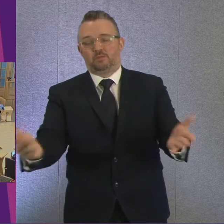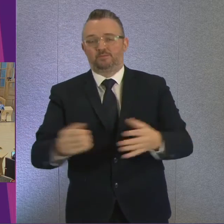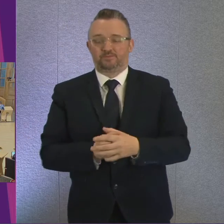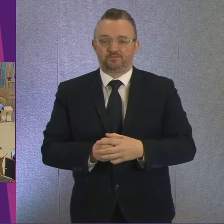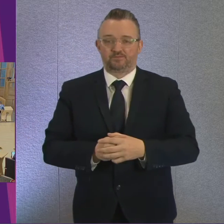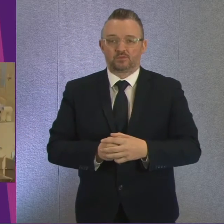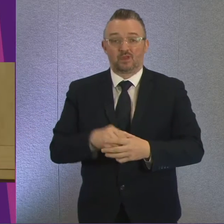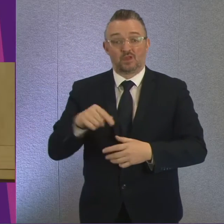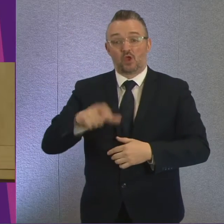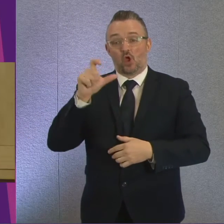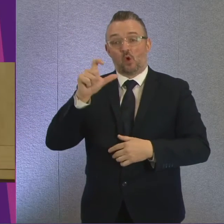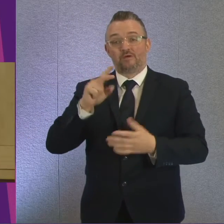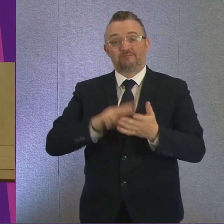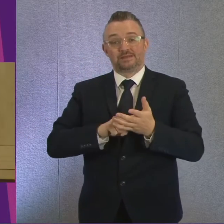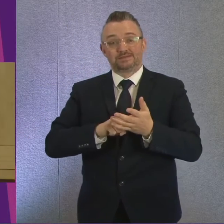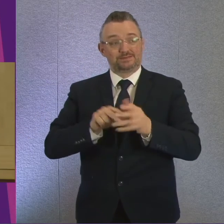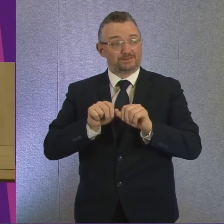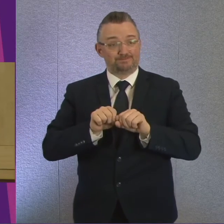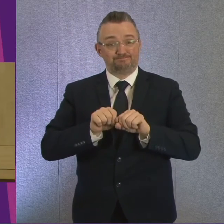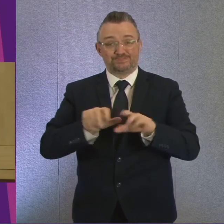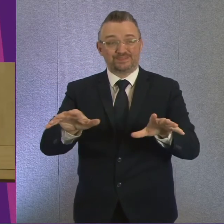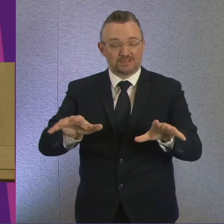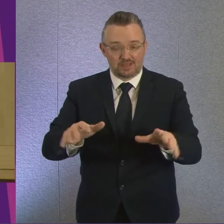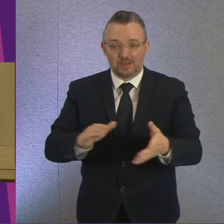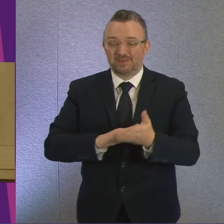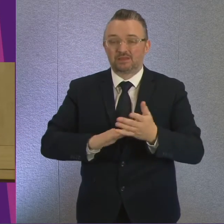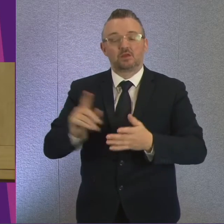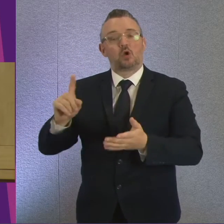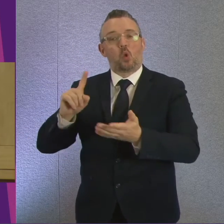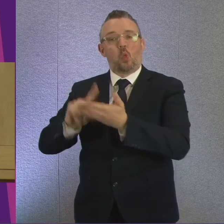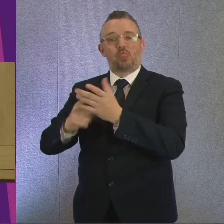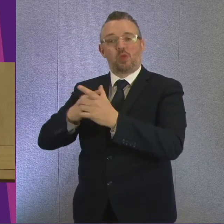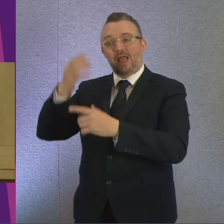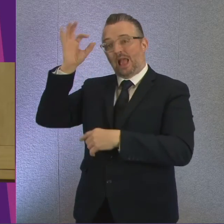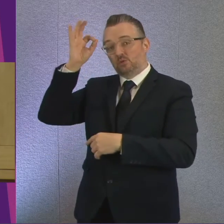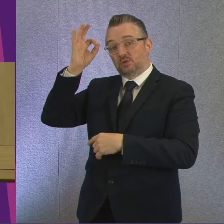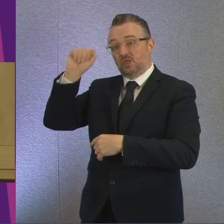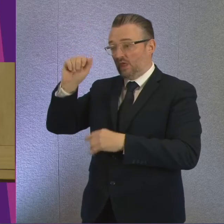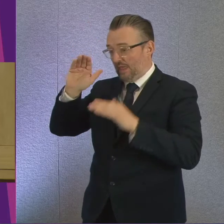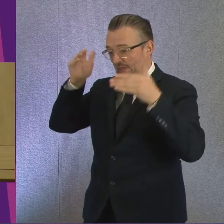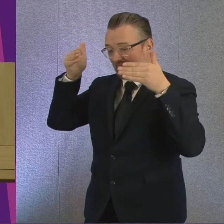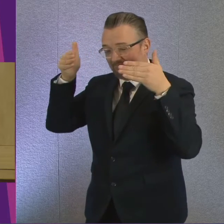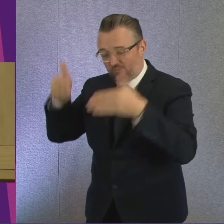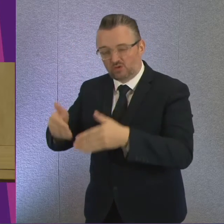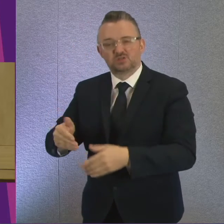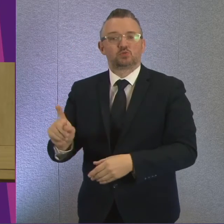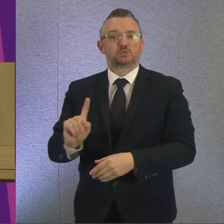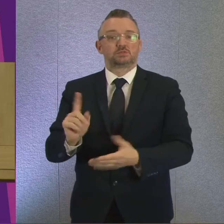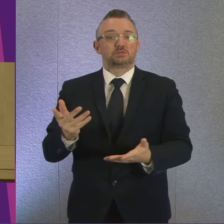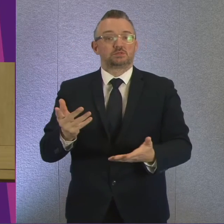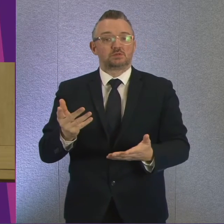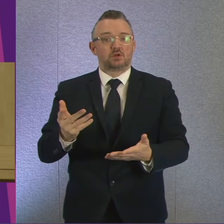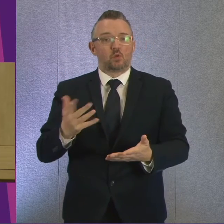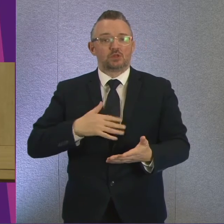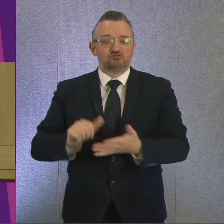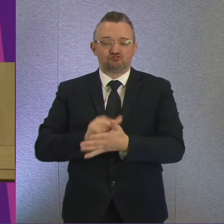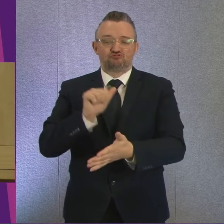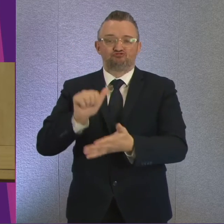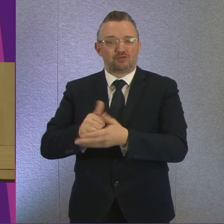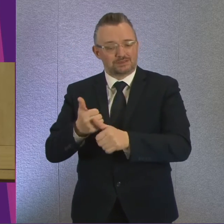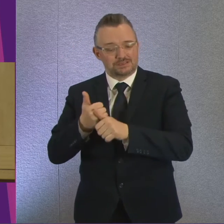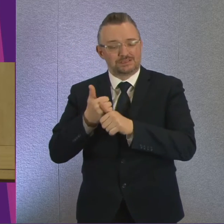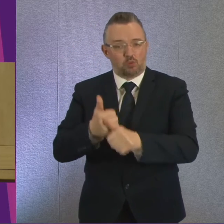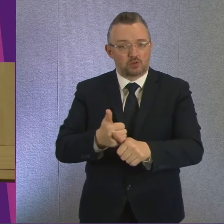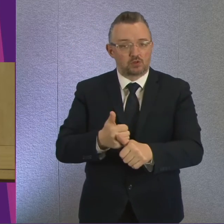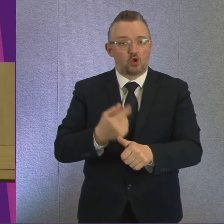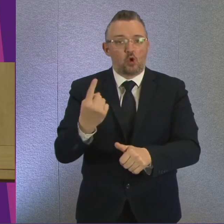unprecedented COVID-19 pandemic has meant that local authorities are rightly focusing on providing adequate and effective support for our most